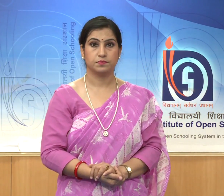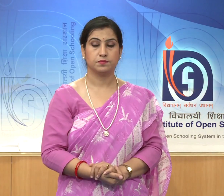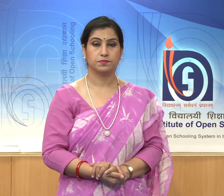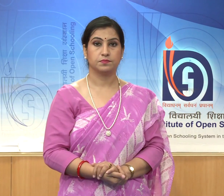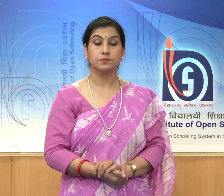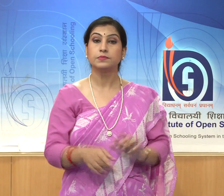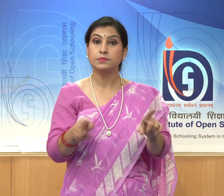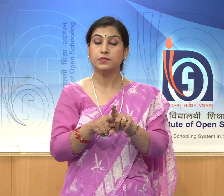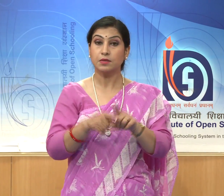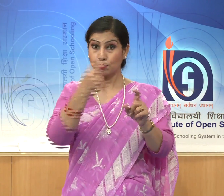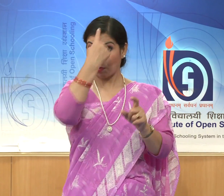The torsos